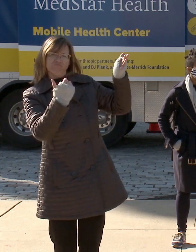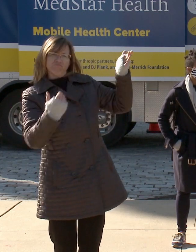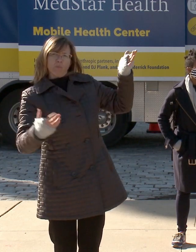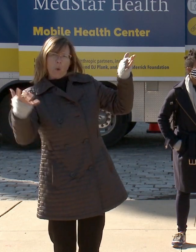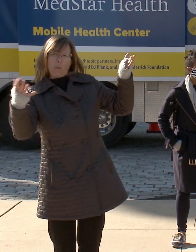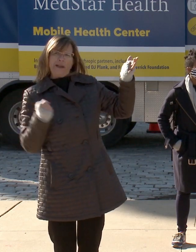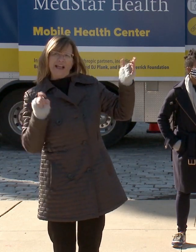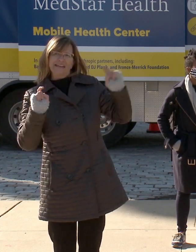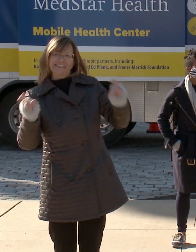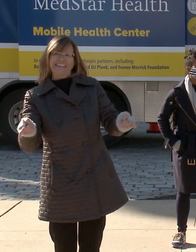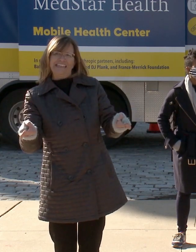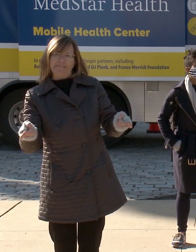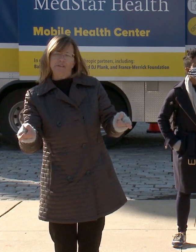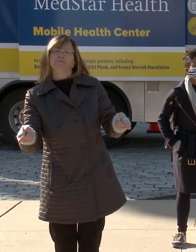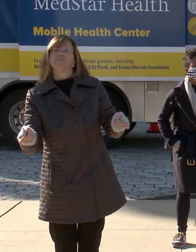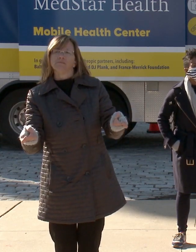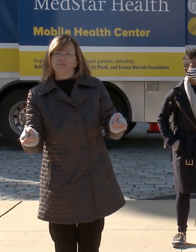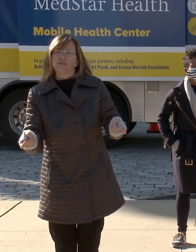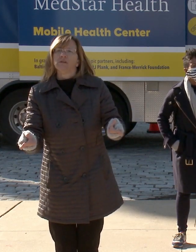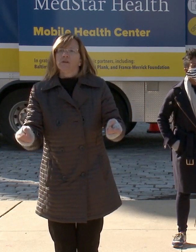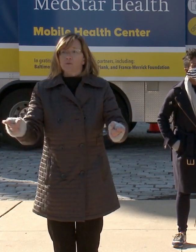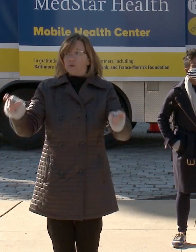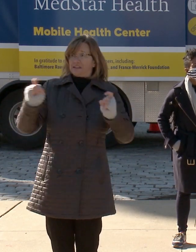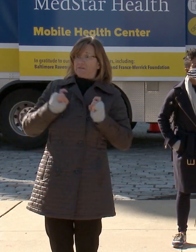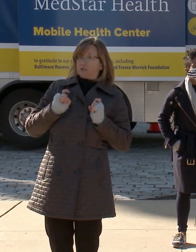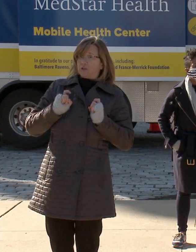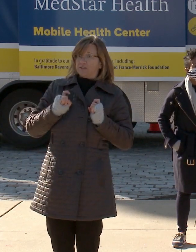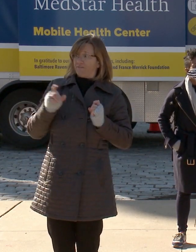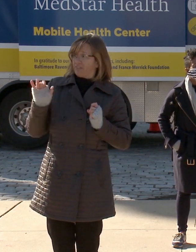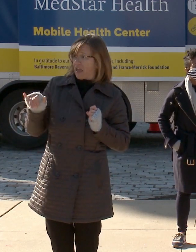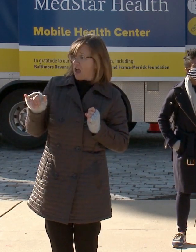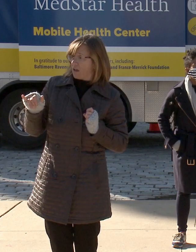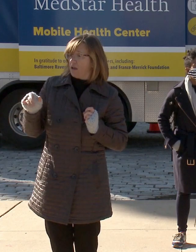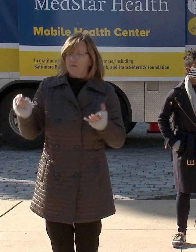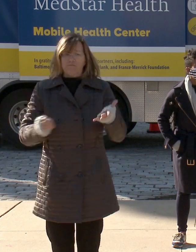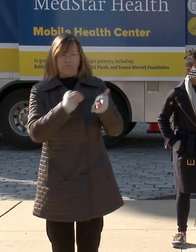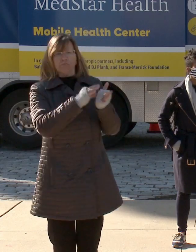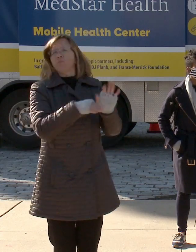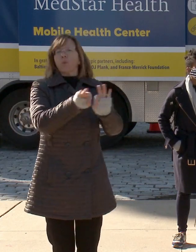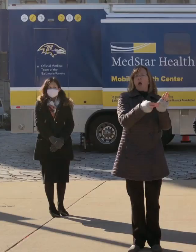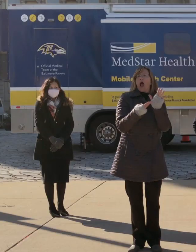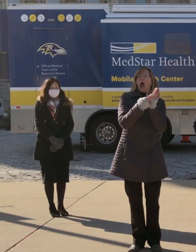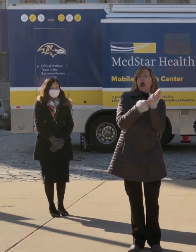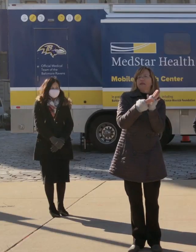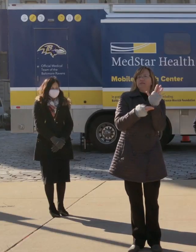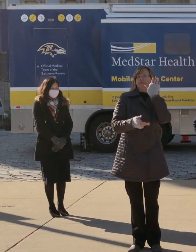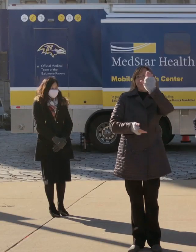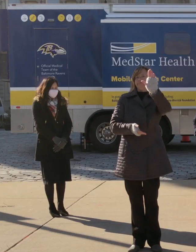get given to us at an event like that, we're going to report it and do the legal thing. Thank you.